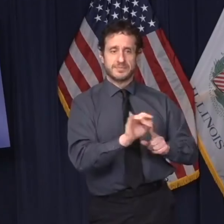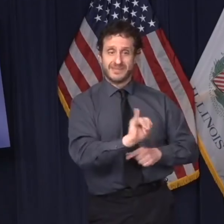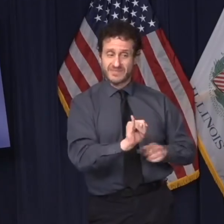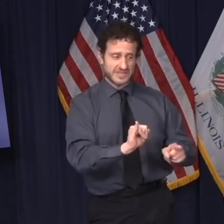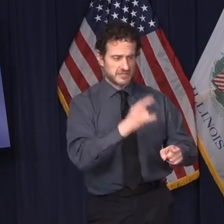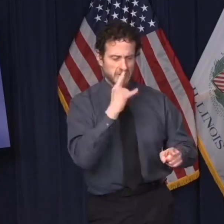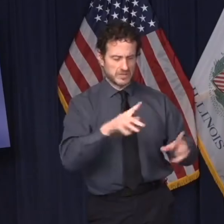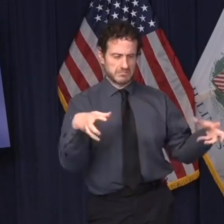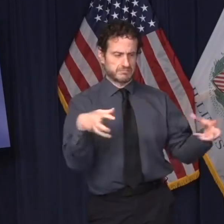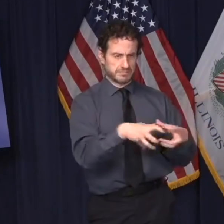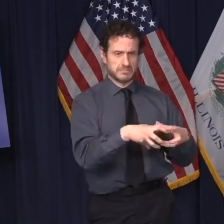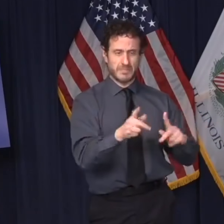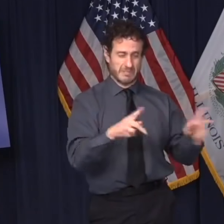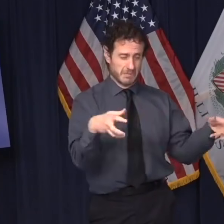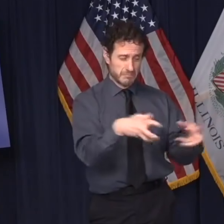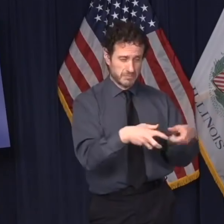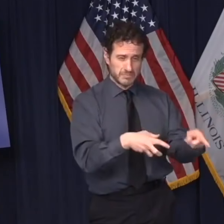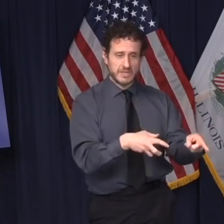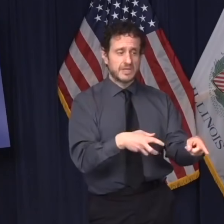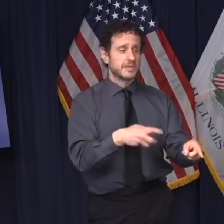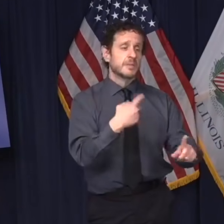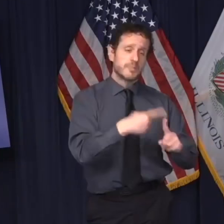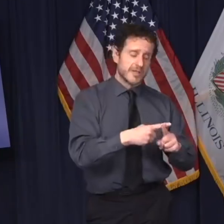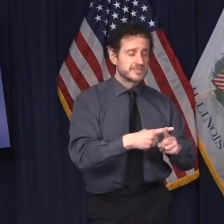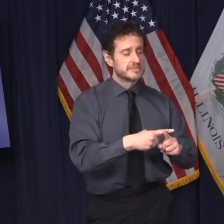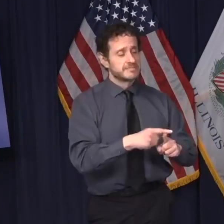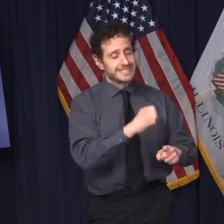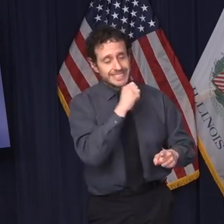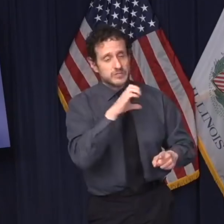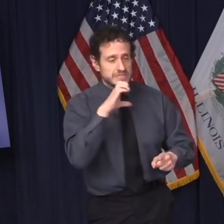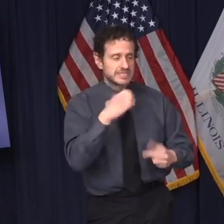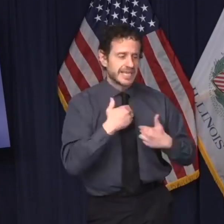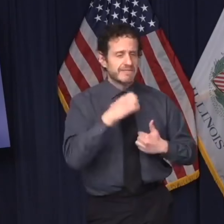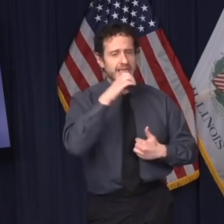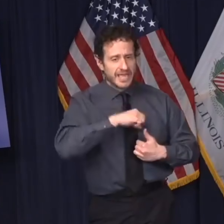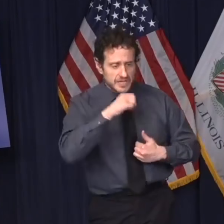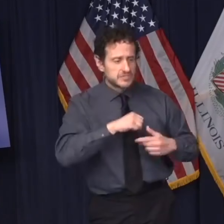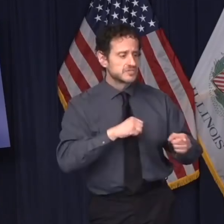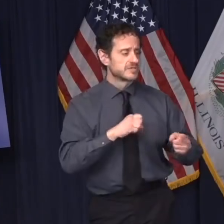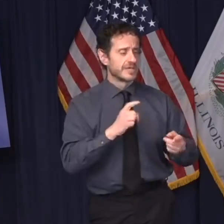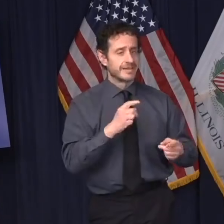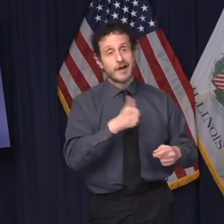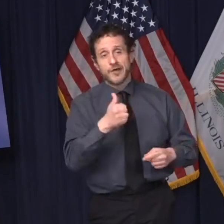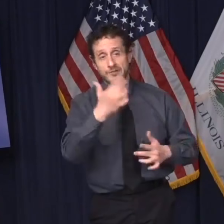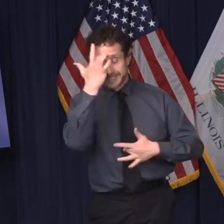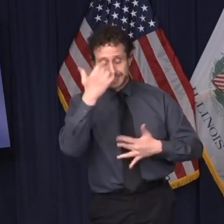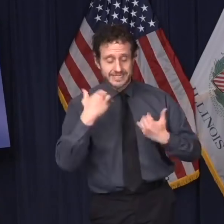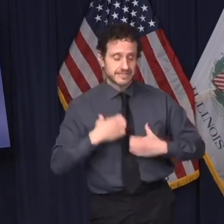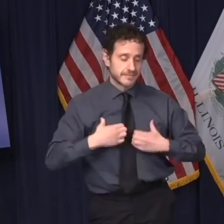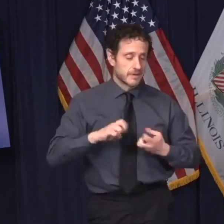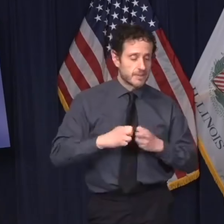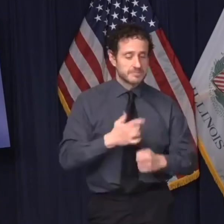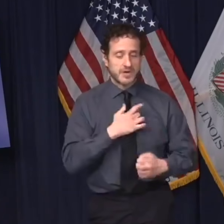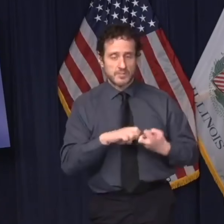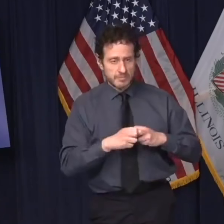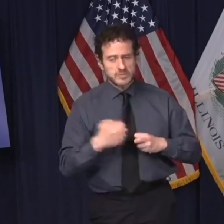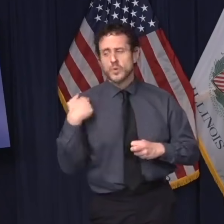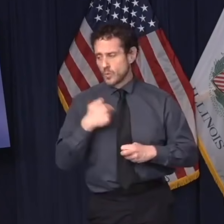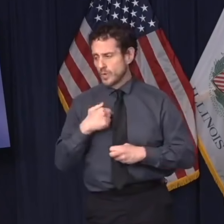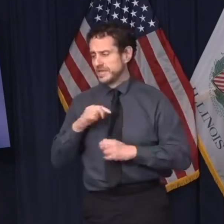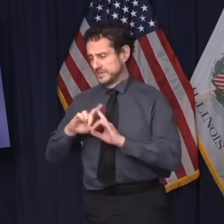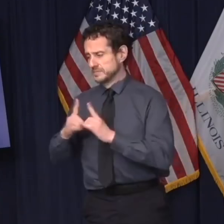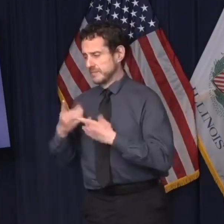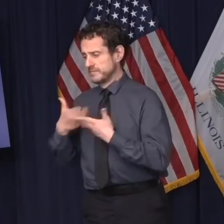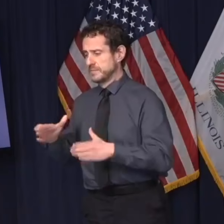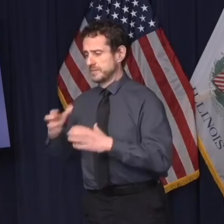the advanced age and the attendant comorbidities. Public health will continue to work closely with the long-term care facilities across the